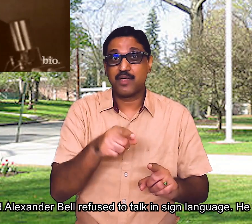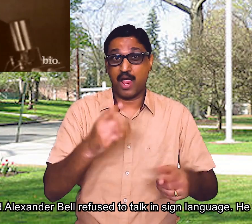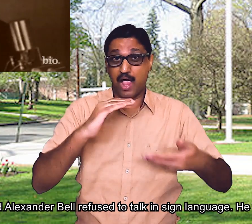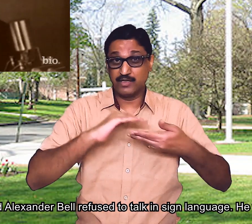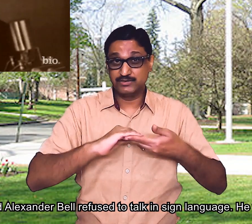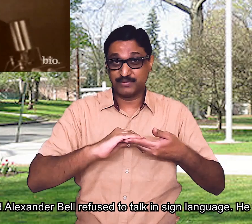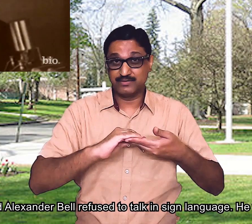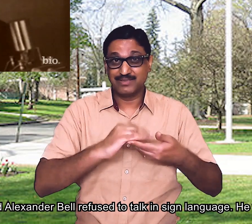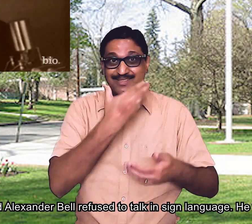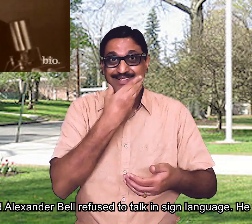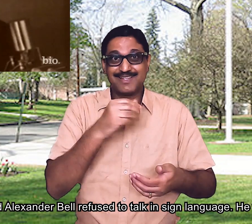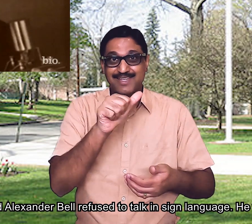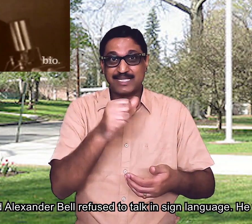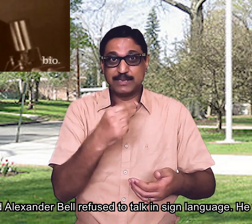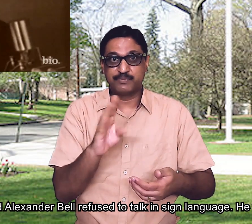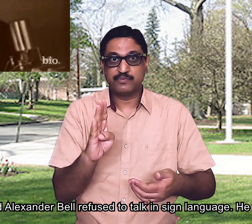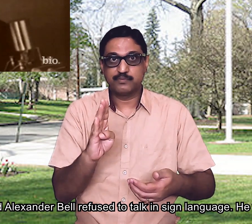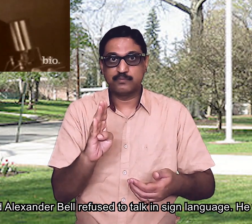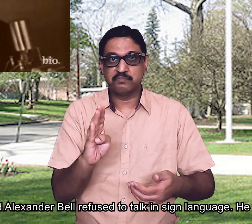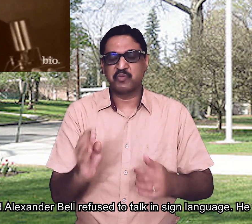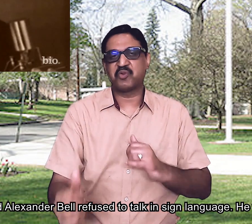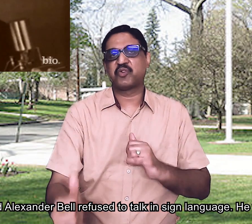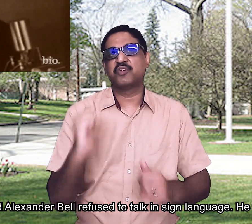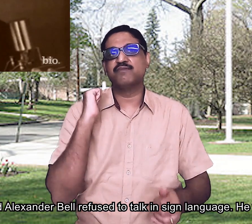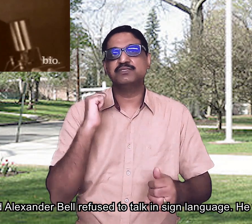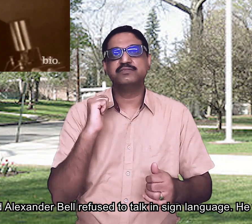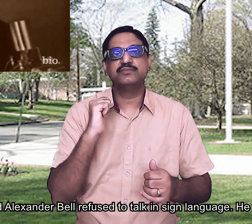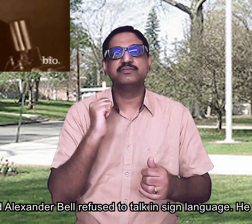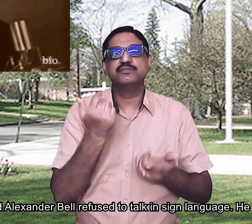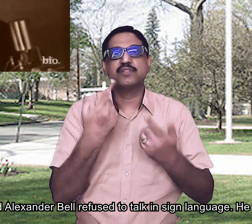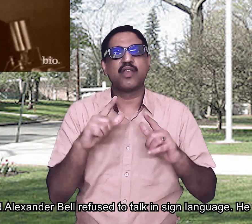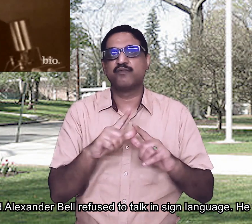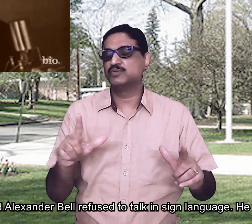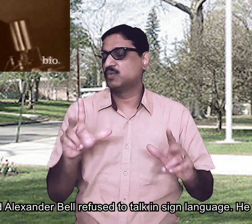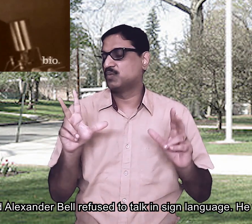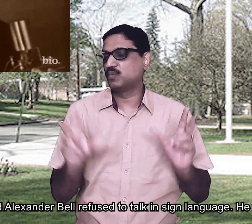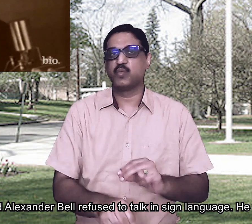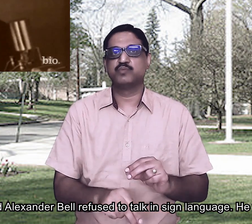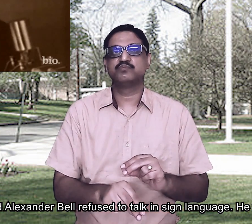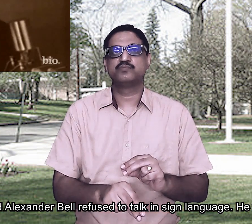But her husband Alexander Bell refused to talk in sign language. He was very